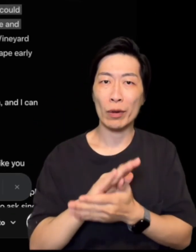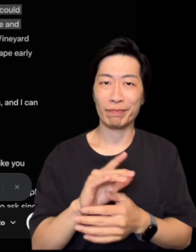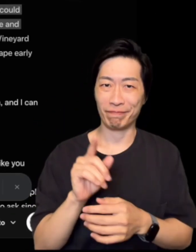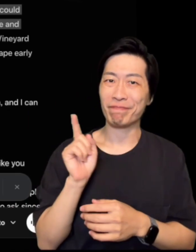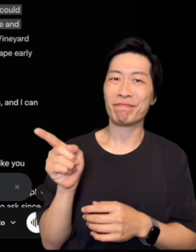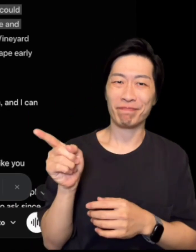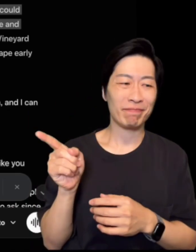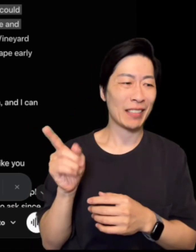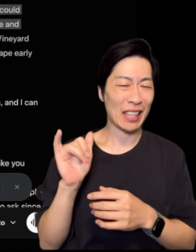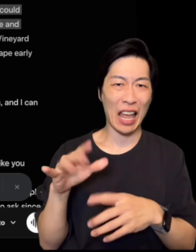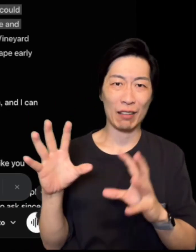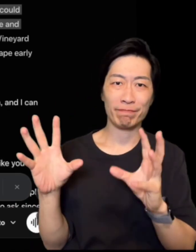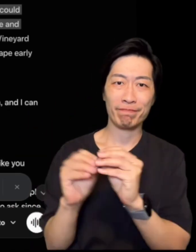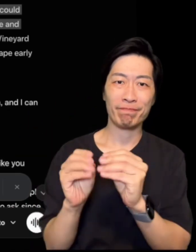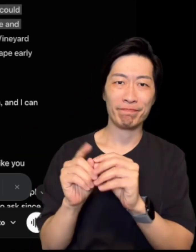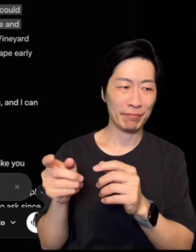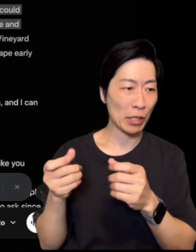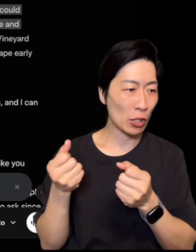many schools.